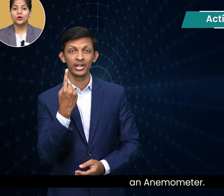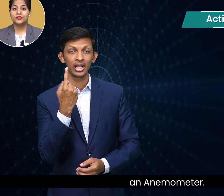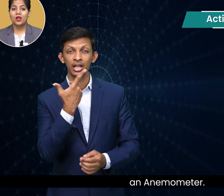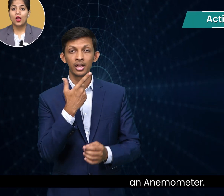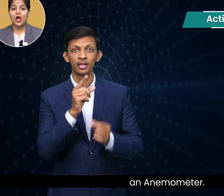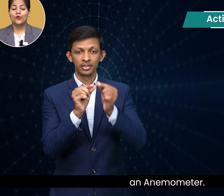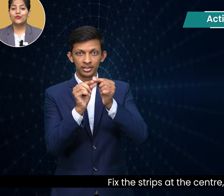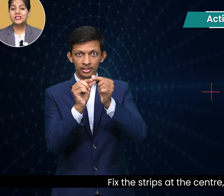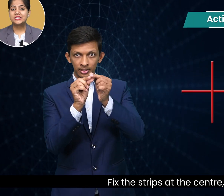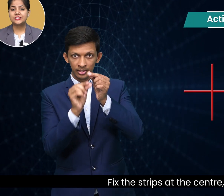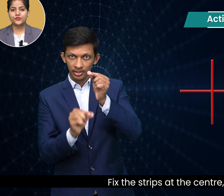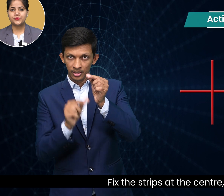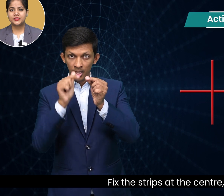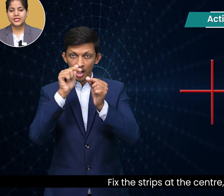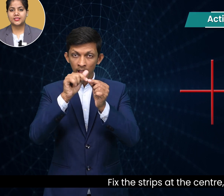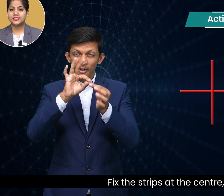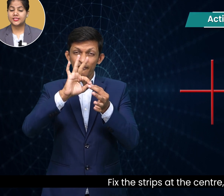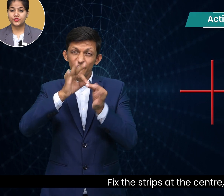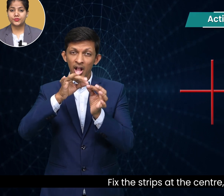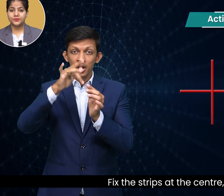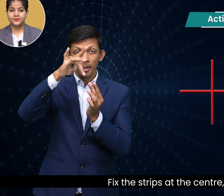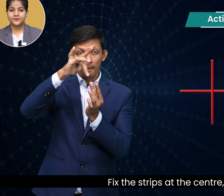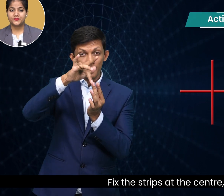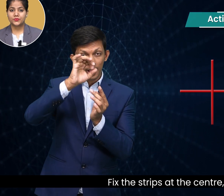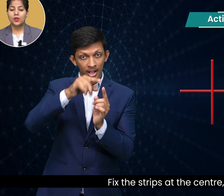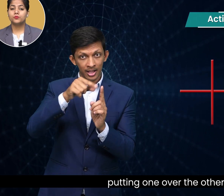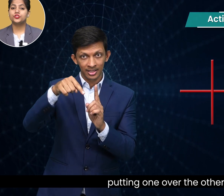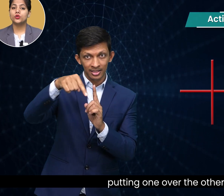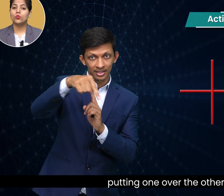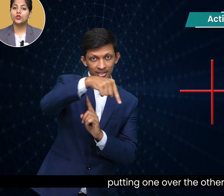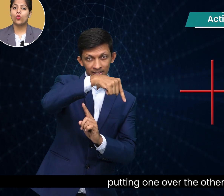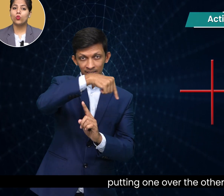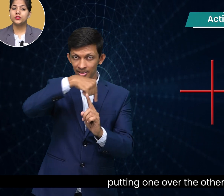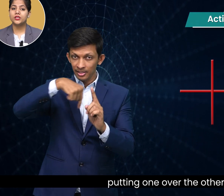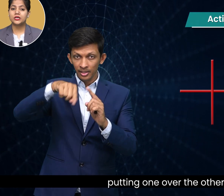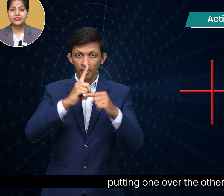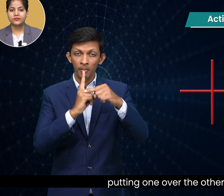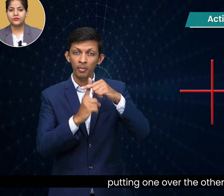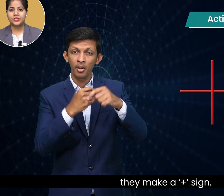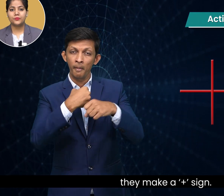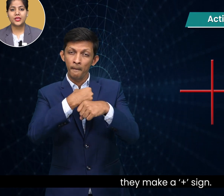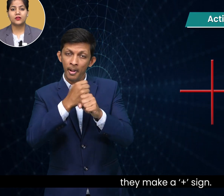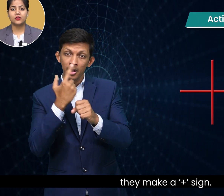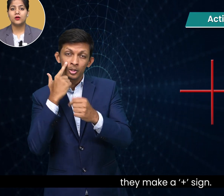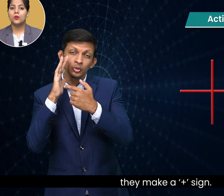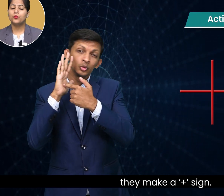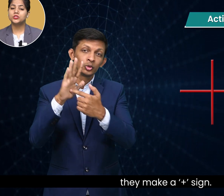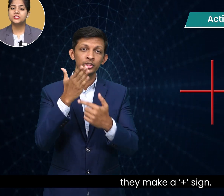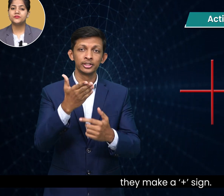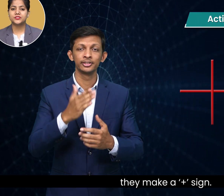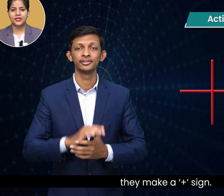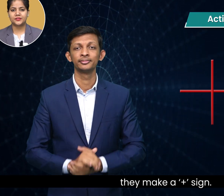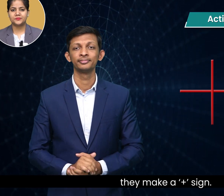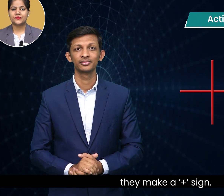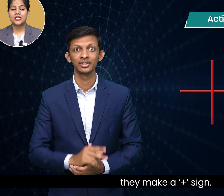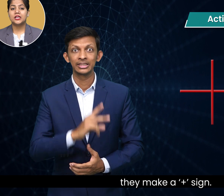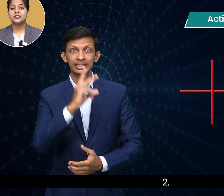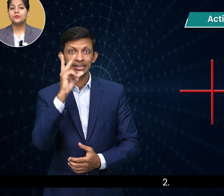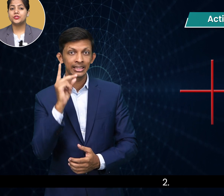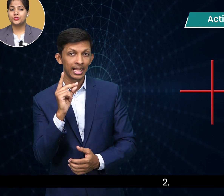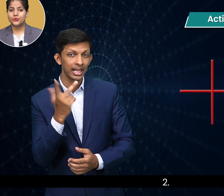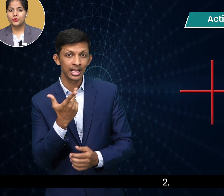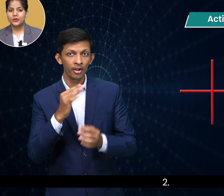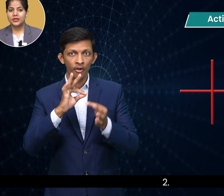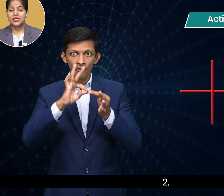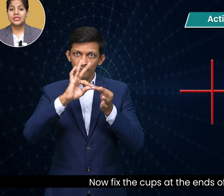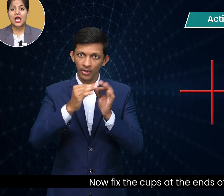Number 1. Fix the strips at the center. Putting one over the other, they make a positive sign.